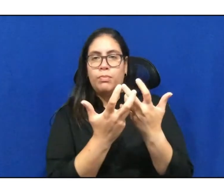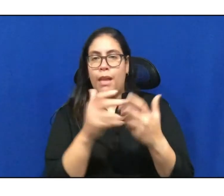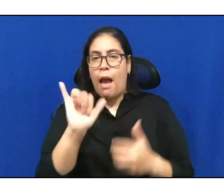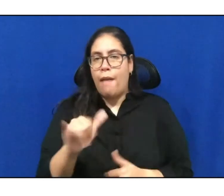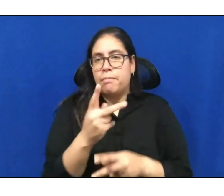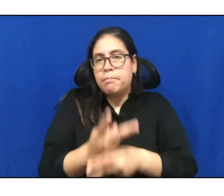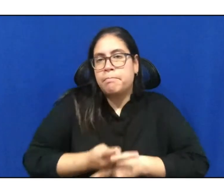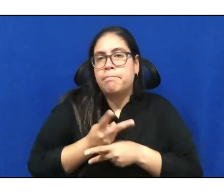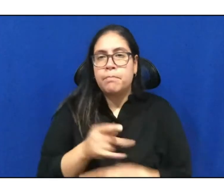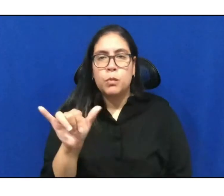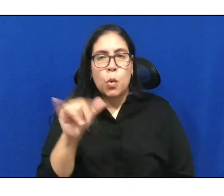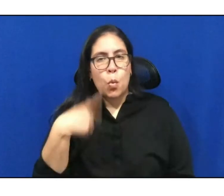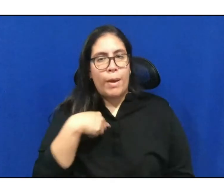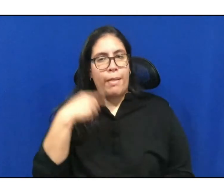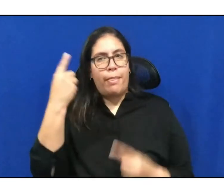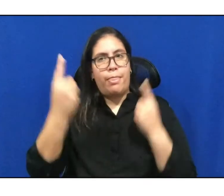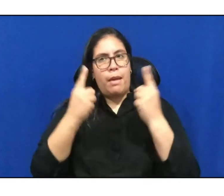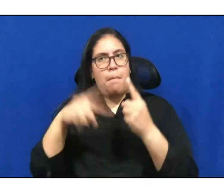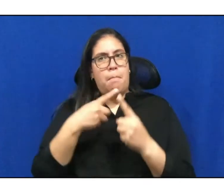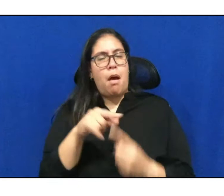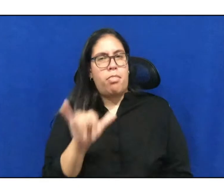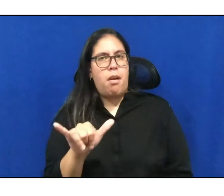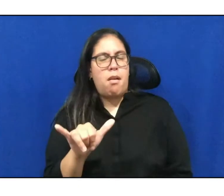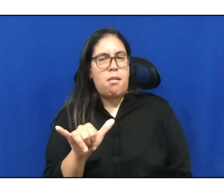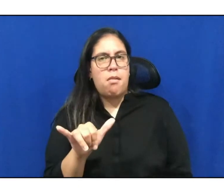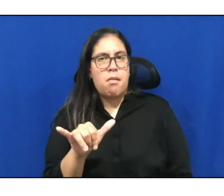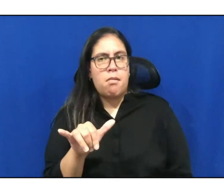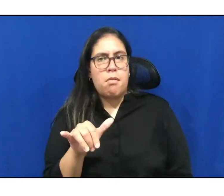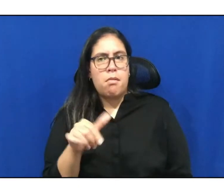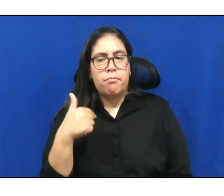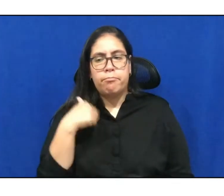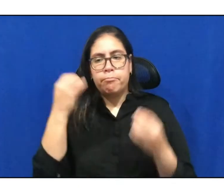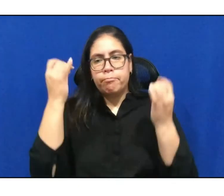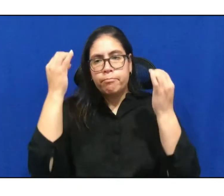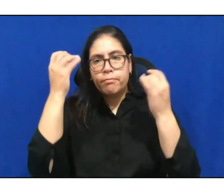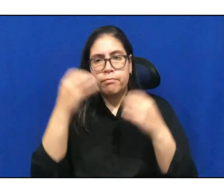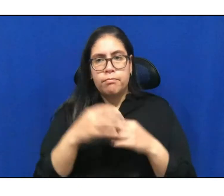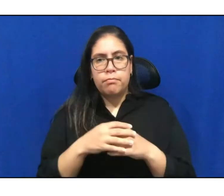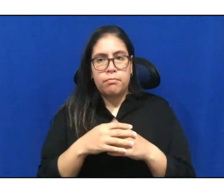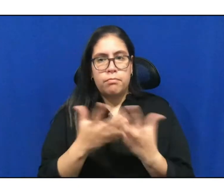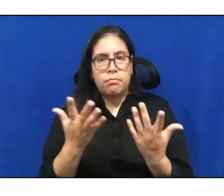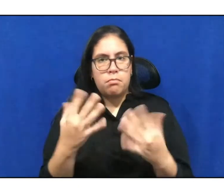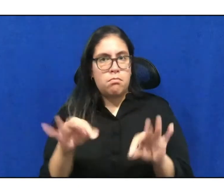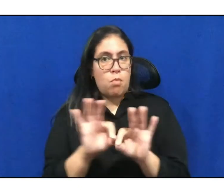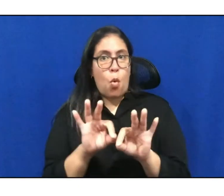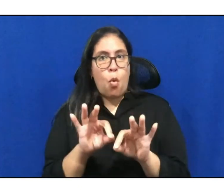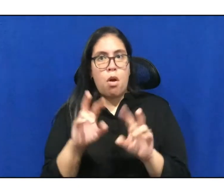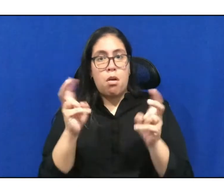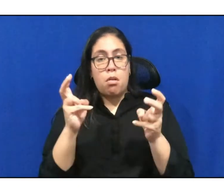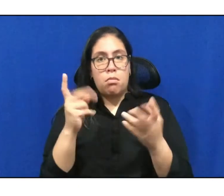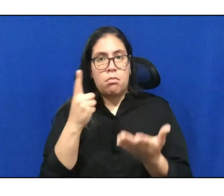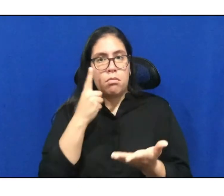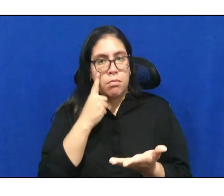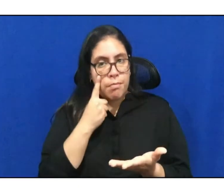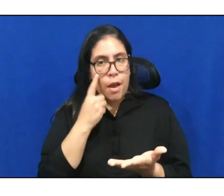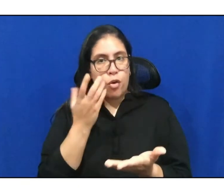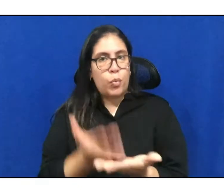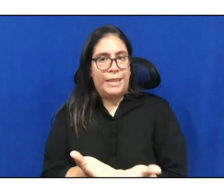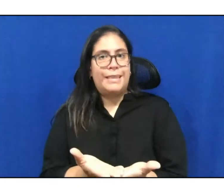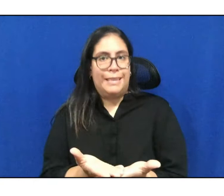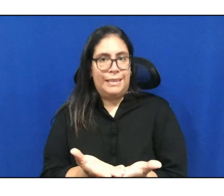I just think about that a lot, in contemplating the importance of bearing witness.